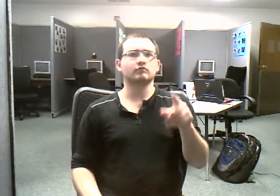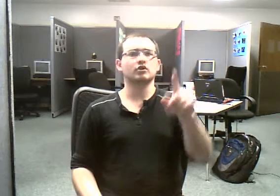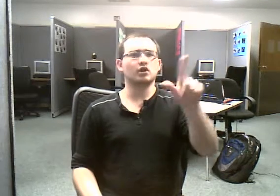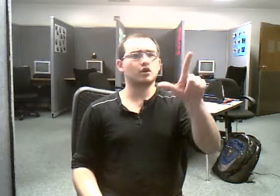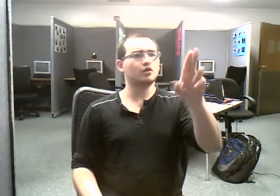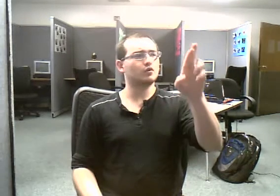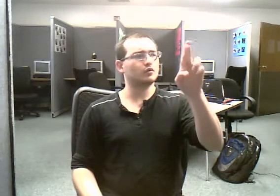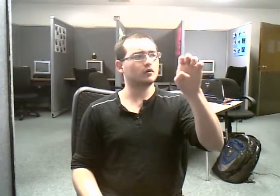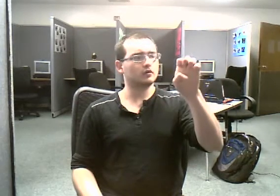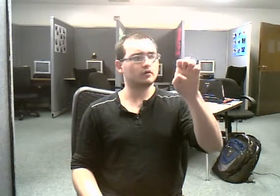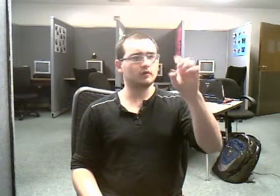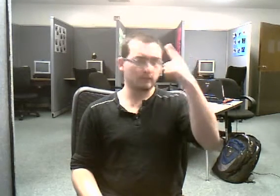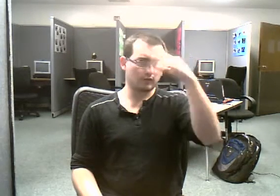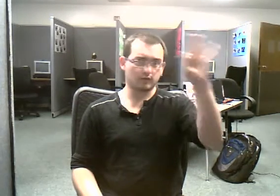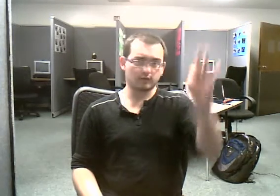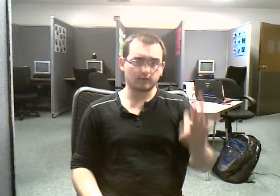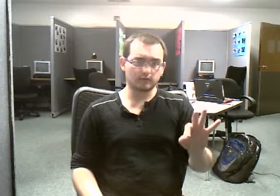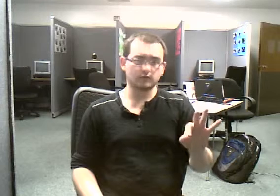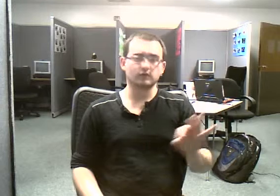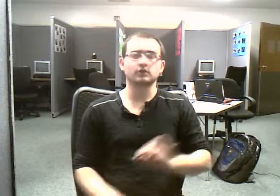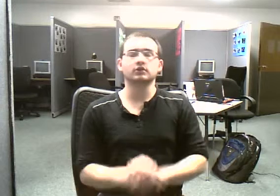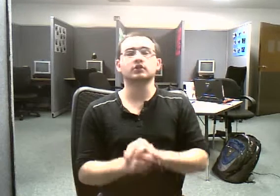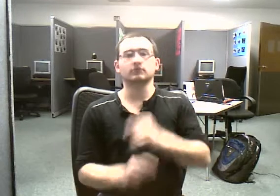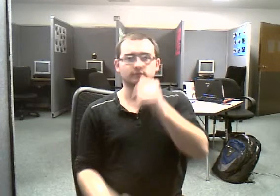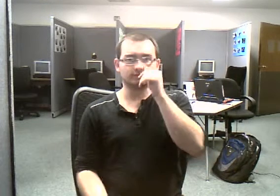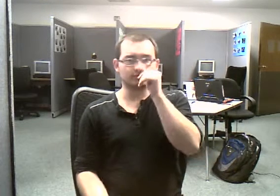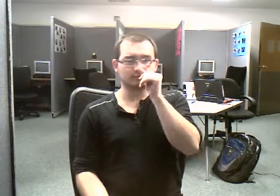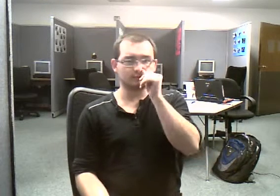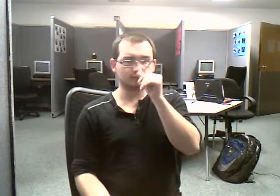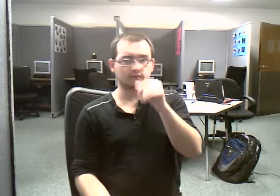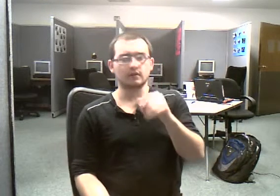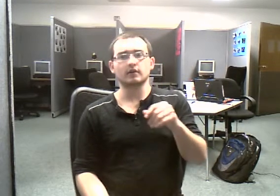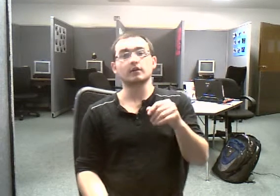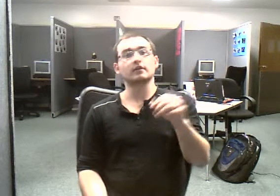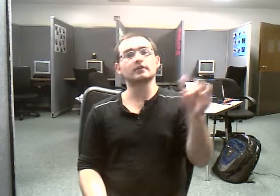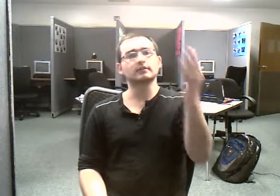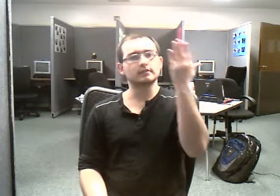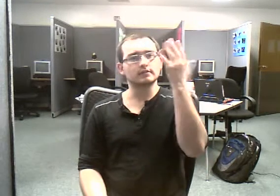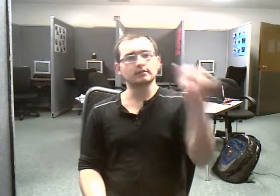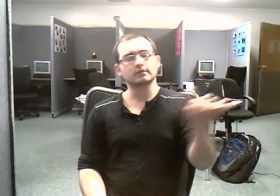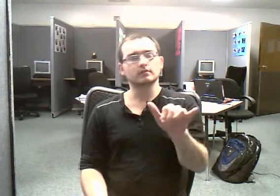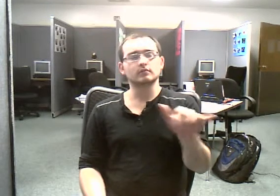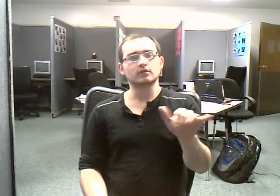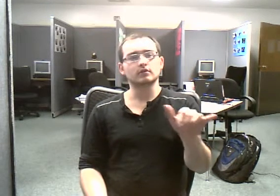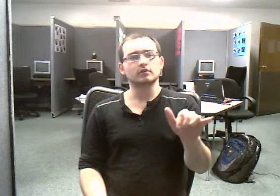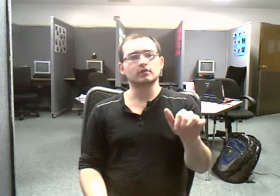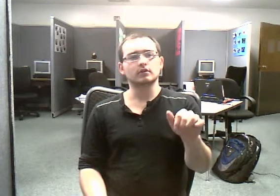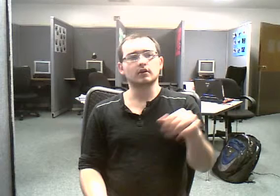lifestyle. They, of course, hatch from eggs like all insects do, but their parents had laid the eggs on the surface of the